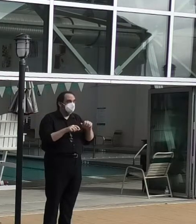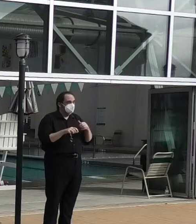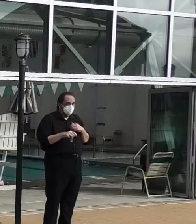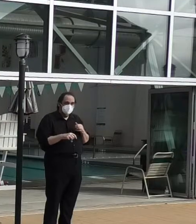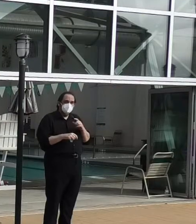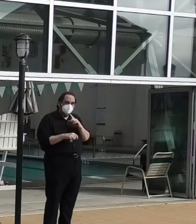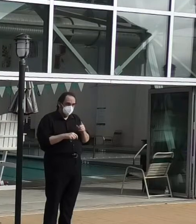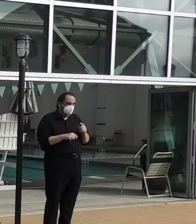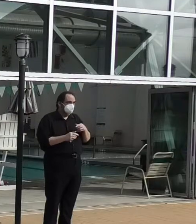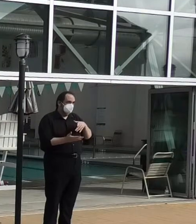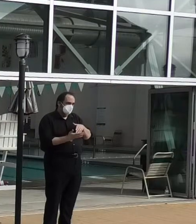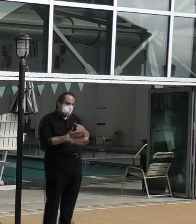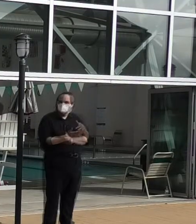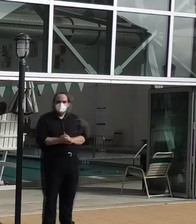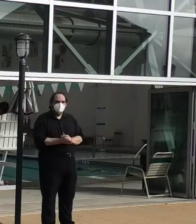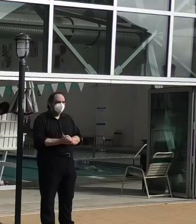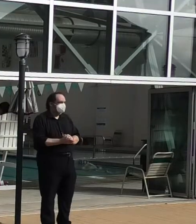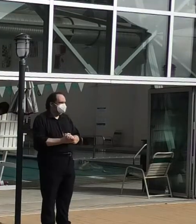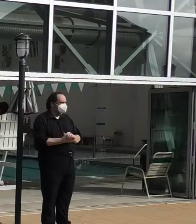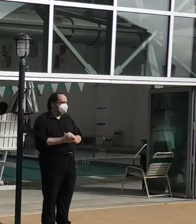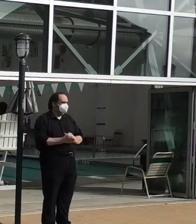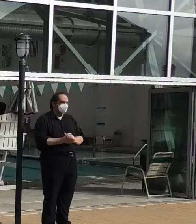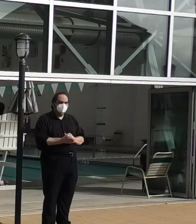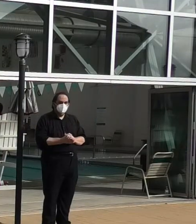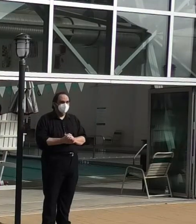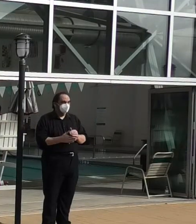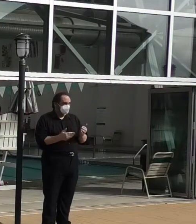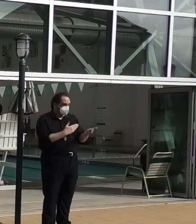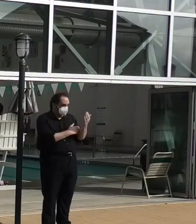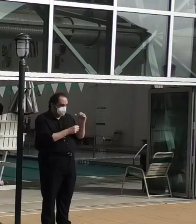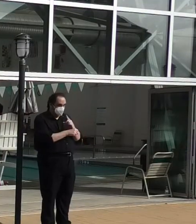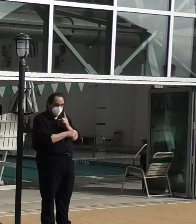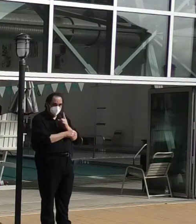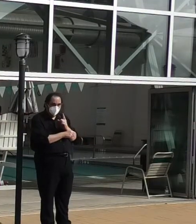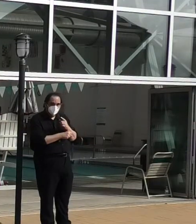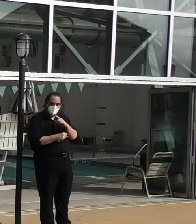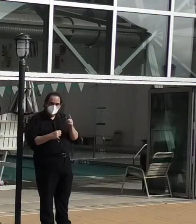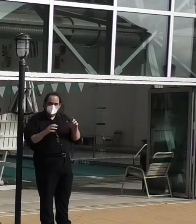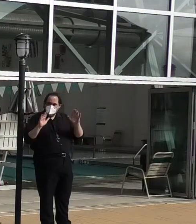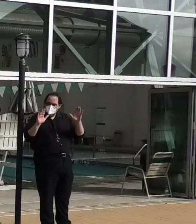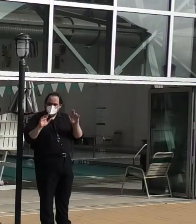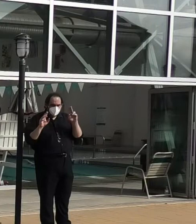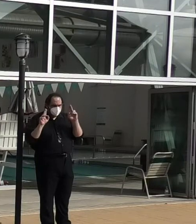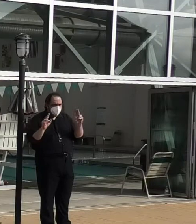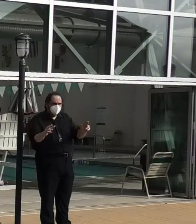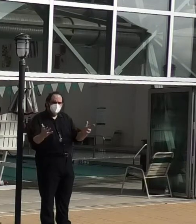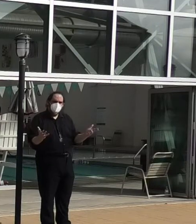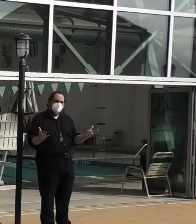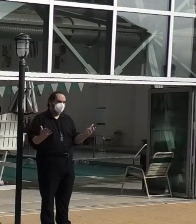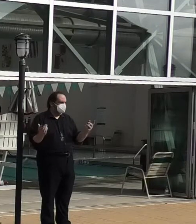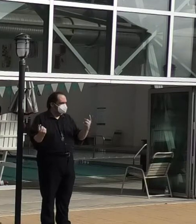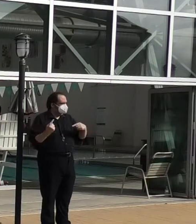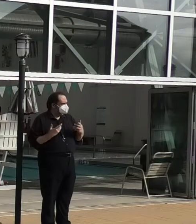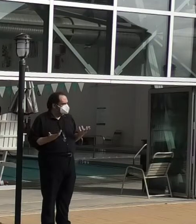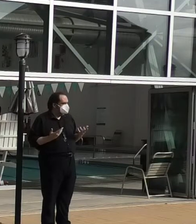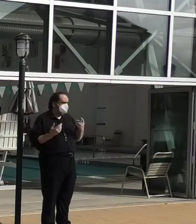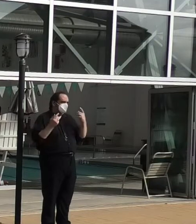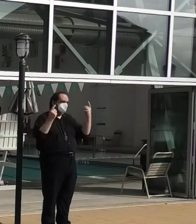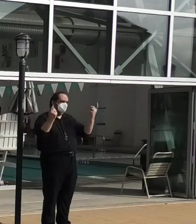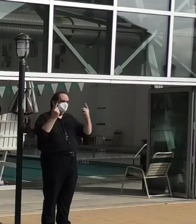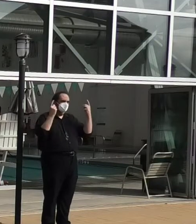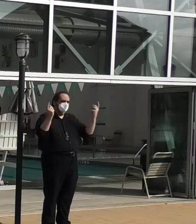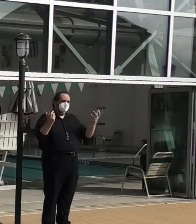cardiac arrest outcomes. Well, good morning, everybody. It's really a great honor and a privilege to be here to